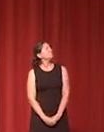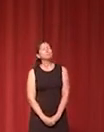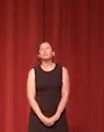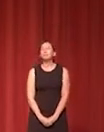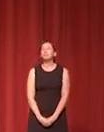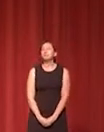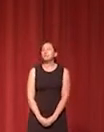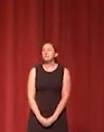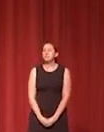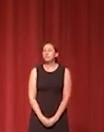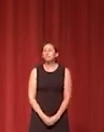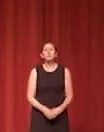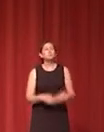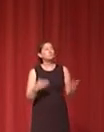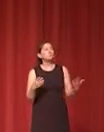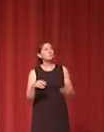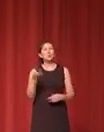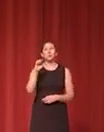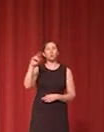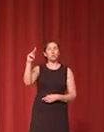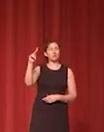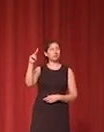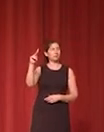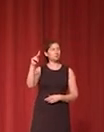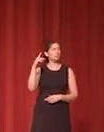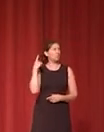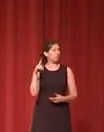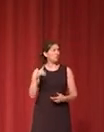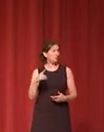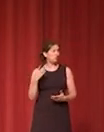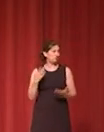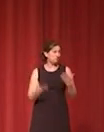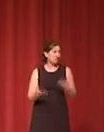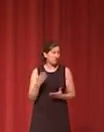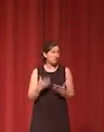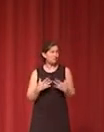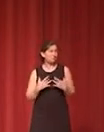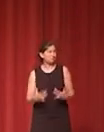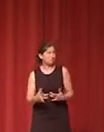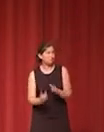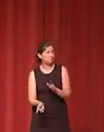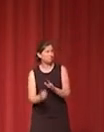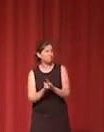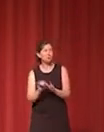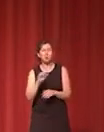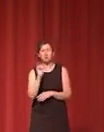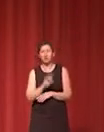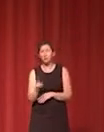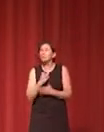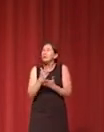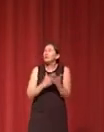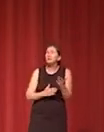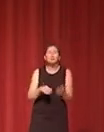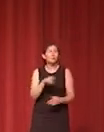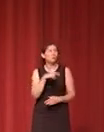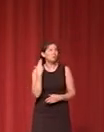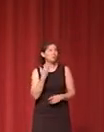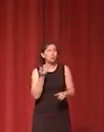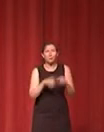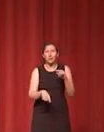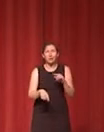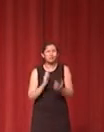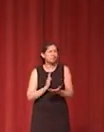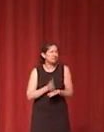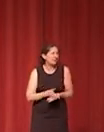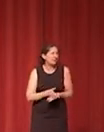So these are some of the risk factors that we know about for Alzheimer's disease. So some of them we can't change. So for example, aging.